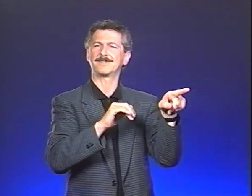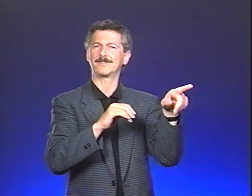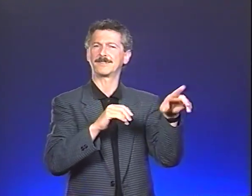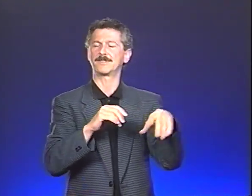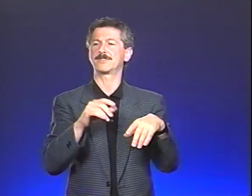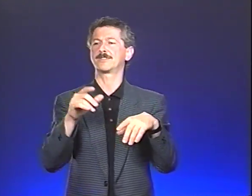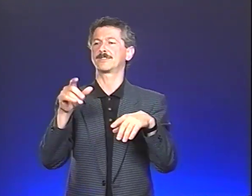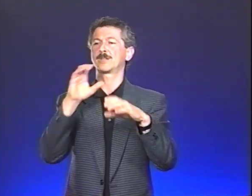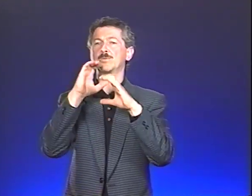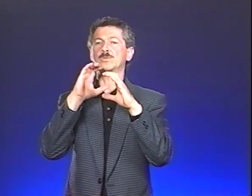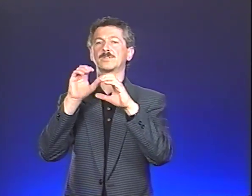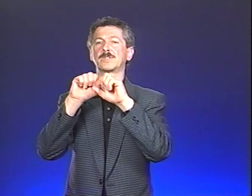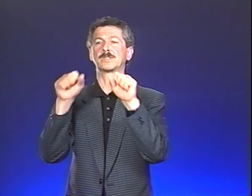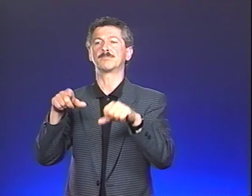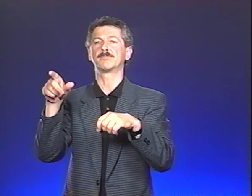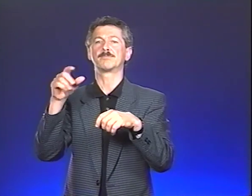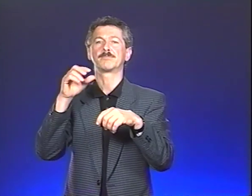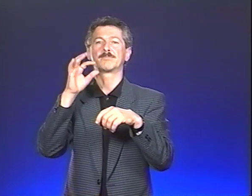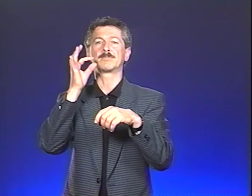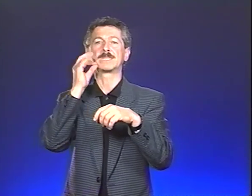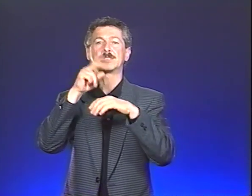So each sign can be divided into its parameters.